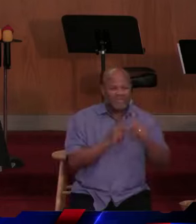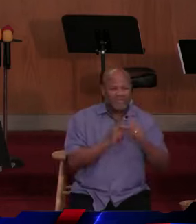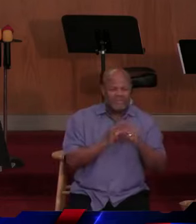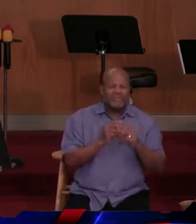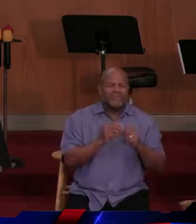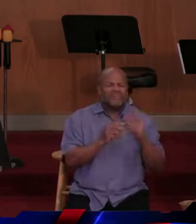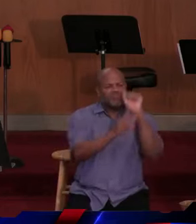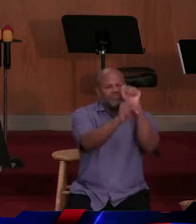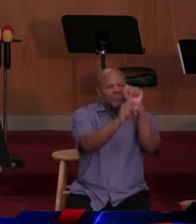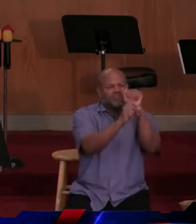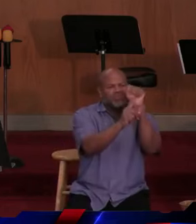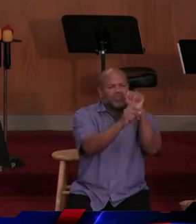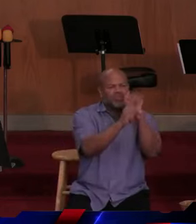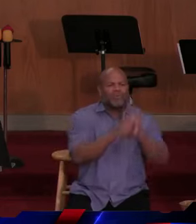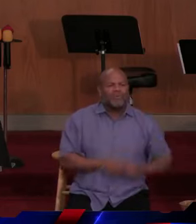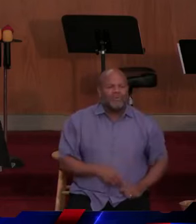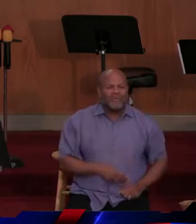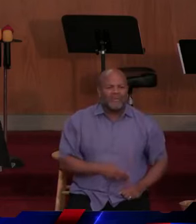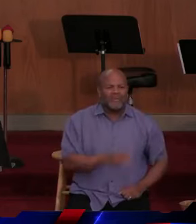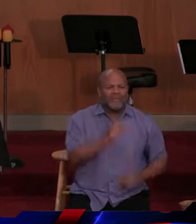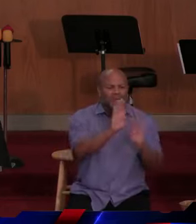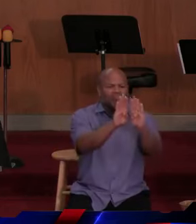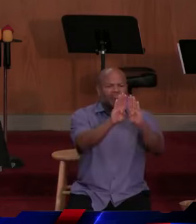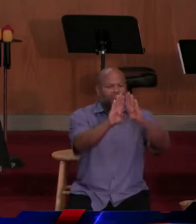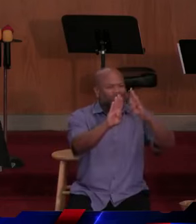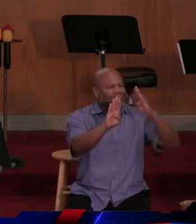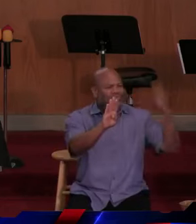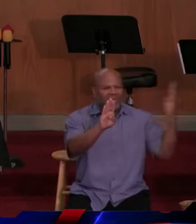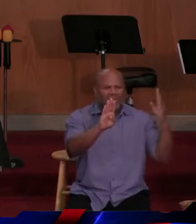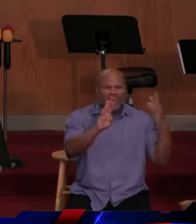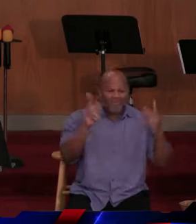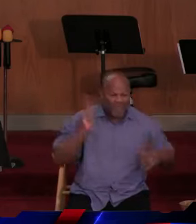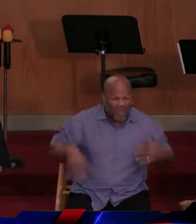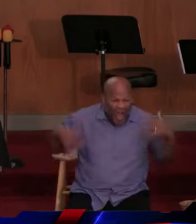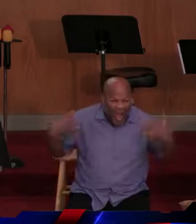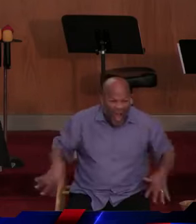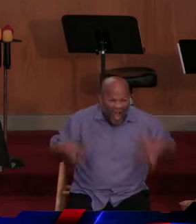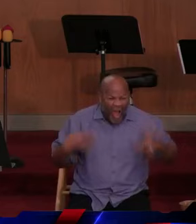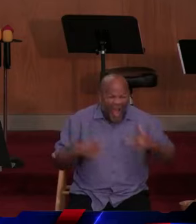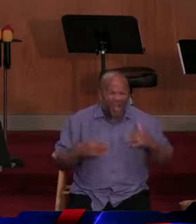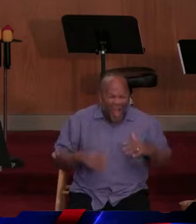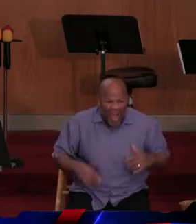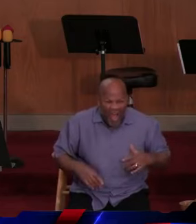Greg, on Michael Jackson. Good googly goo.